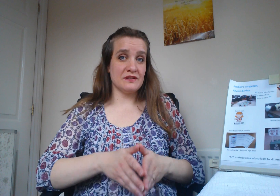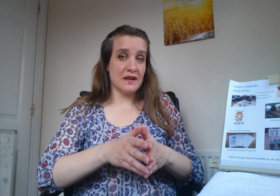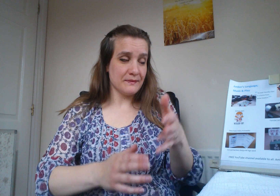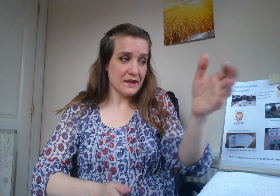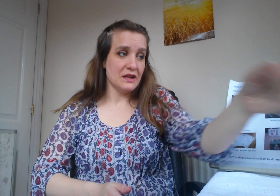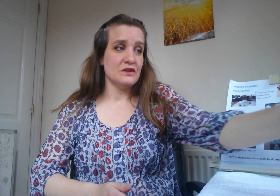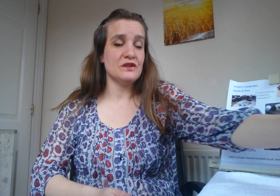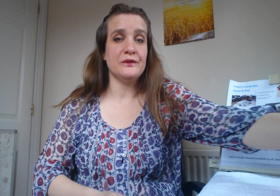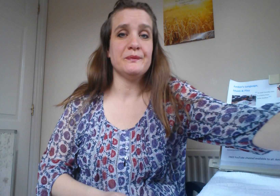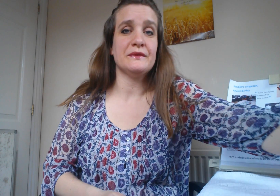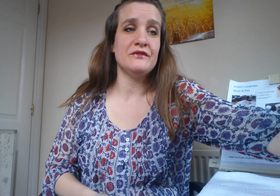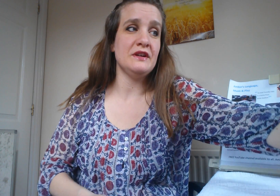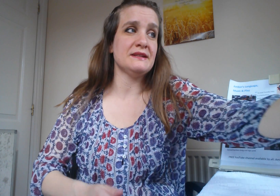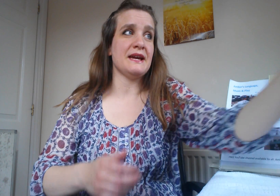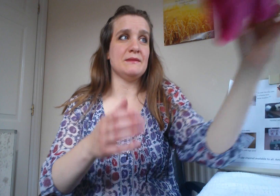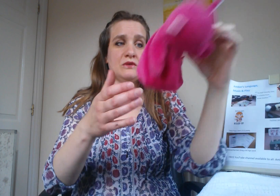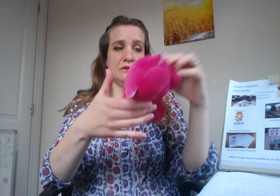time. So, first animal,